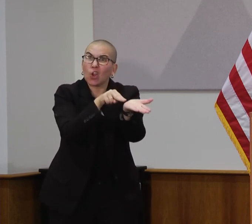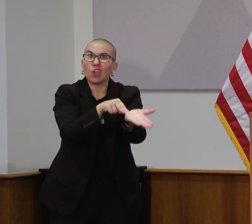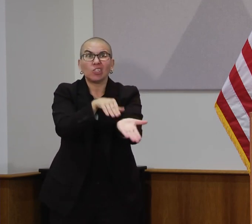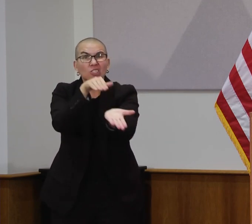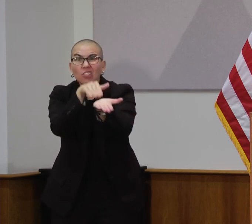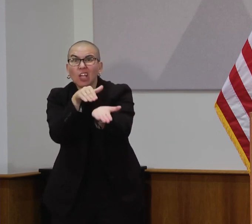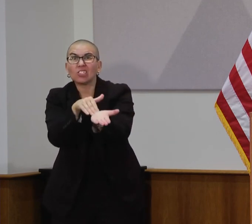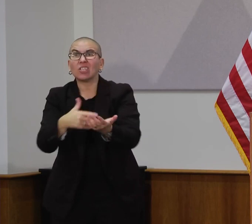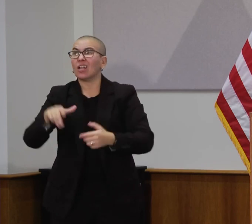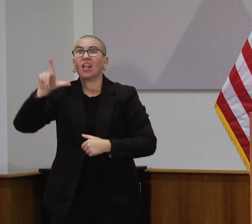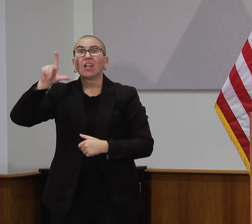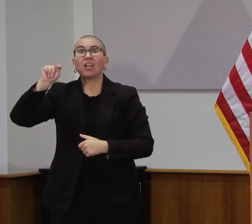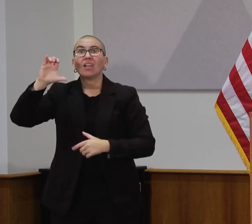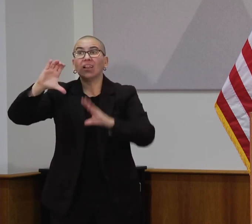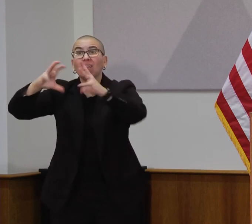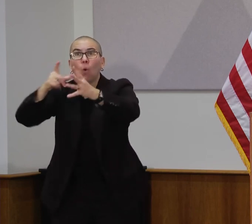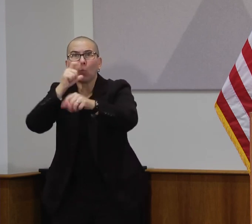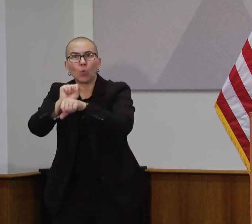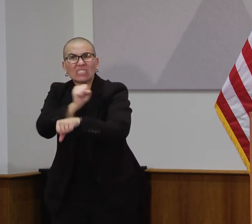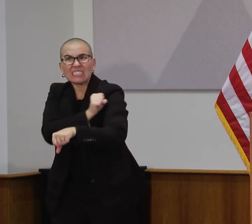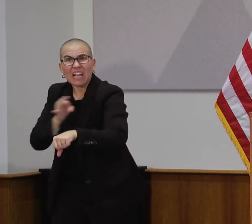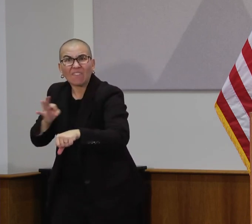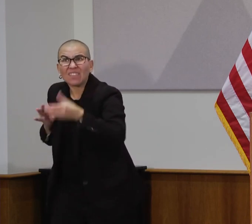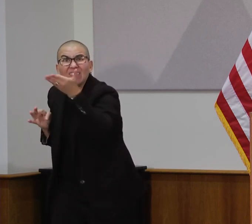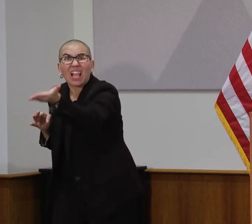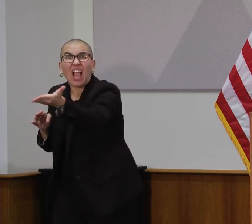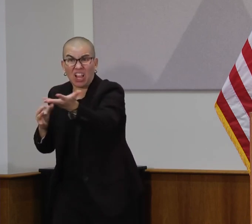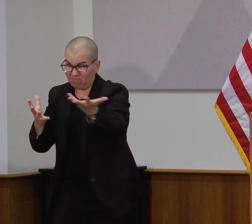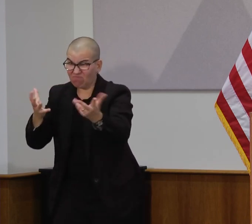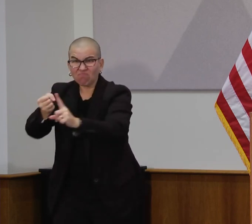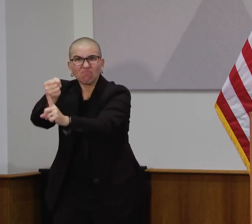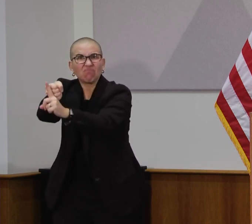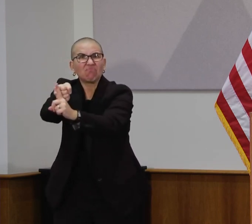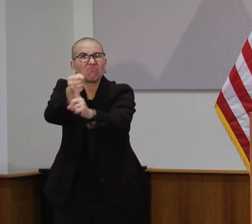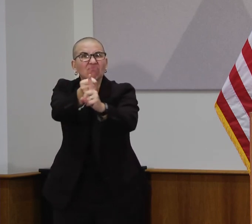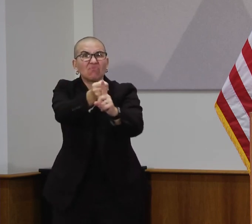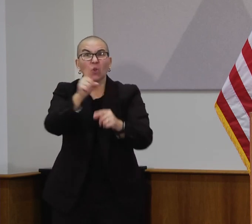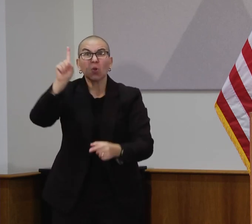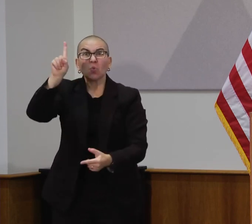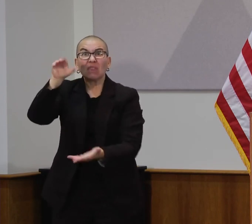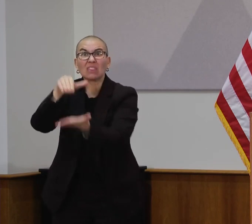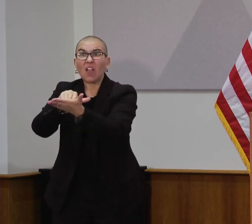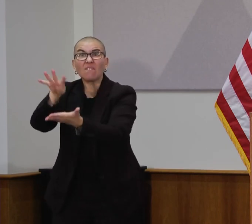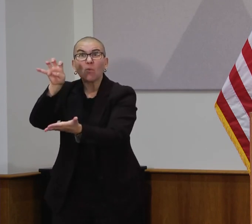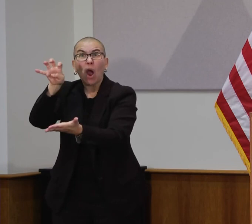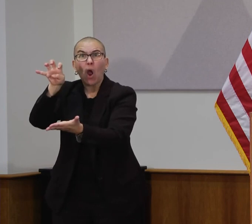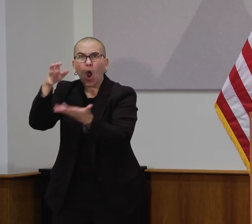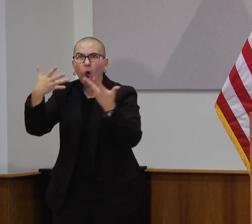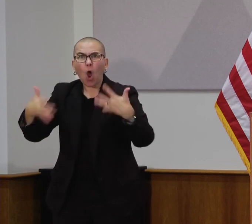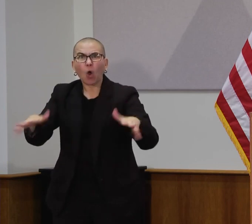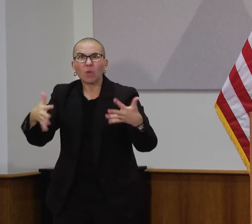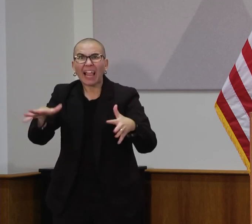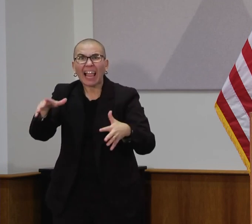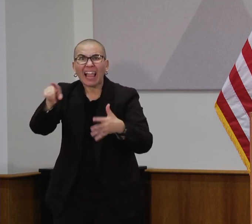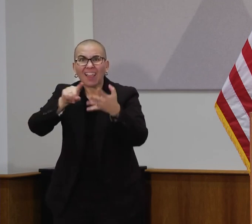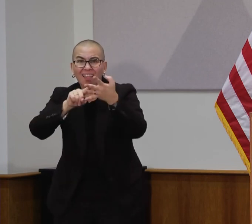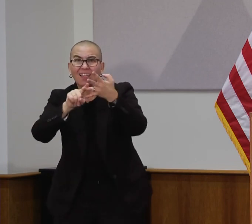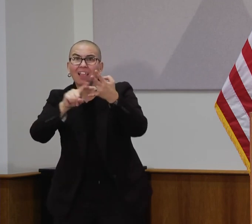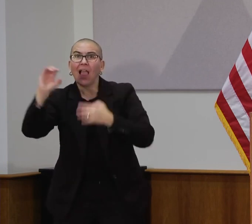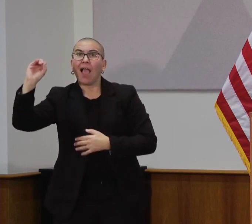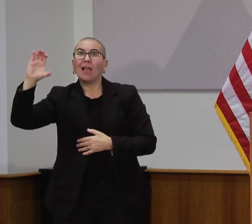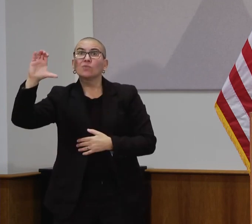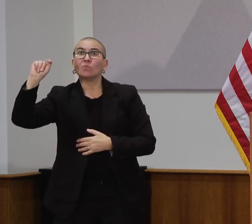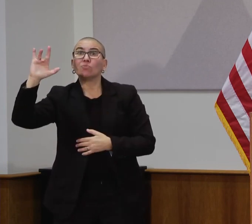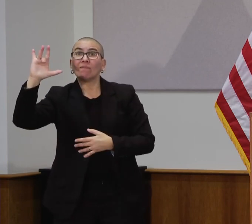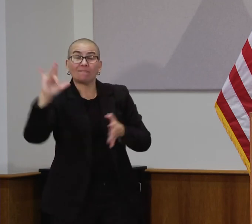been diagnosed with COVID-19, nearly 1,400 of them during the week of October 25th. That's